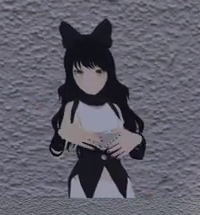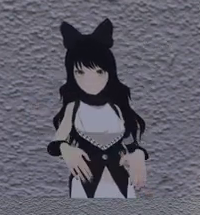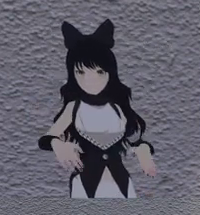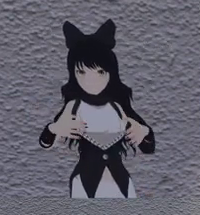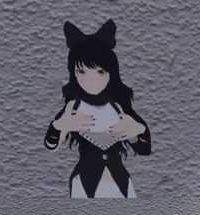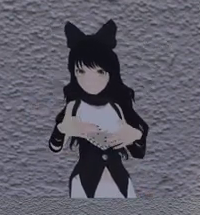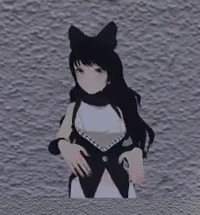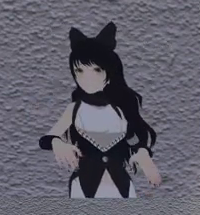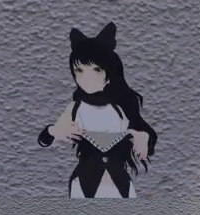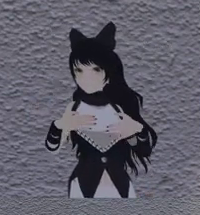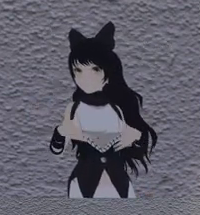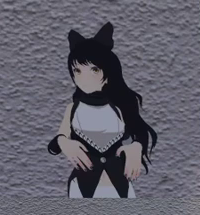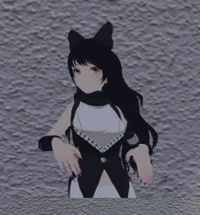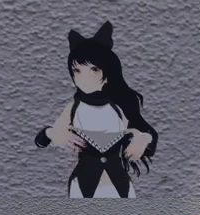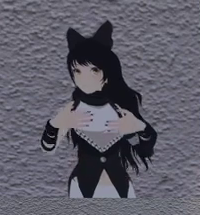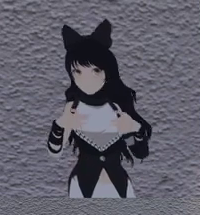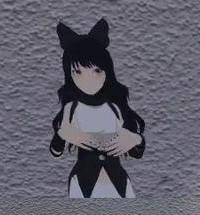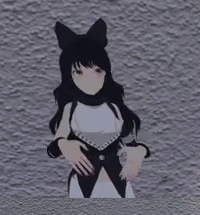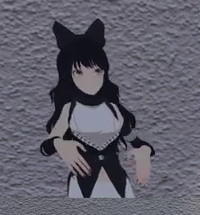Now this sign, what is it? Dress.